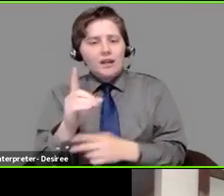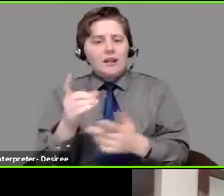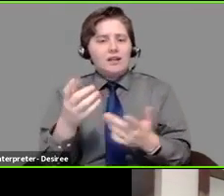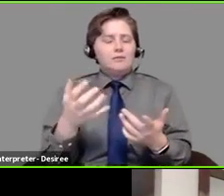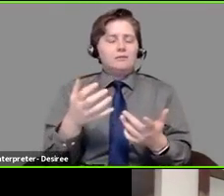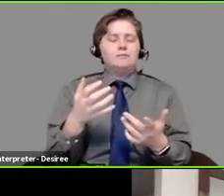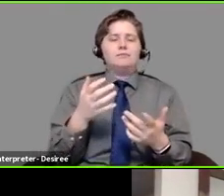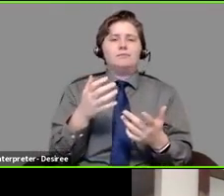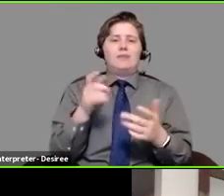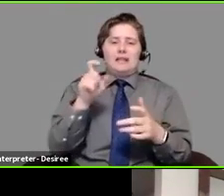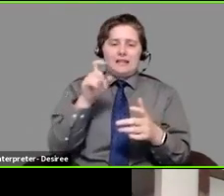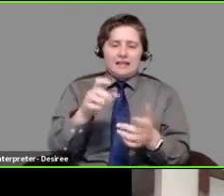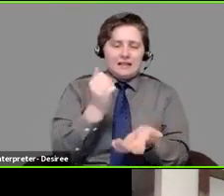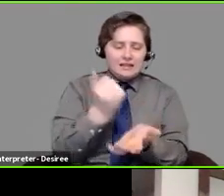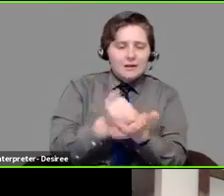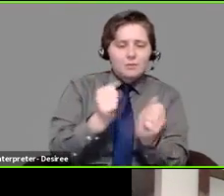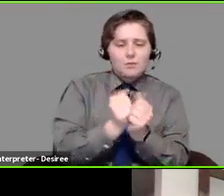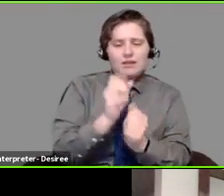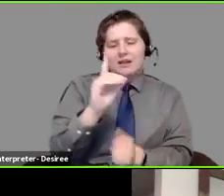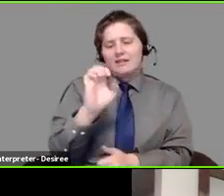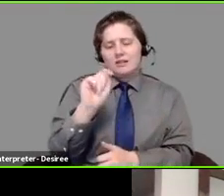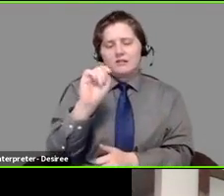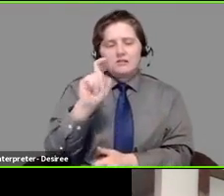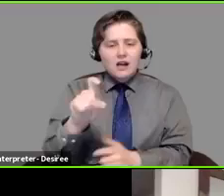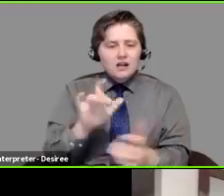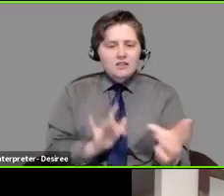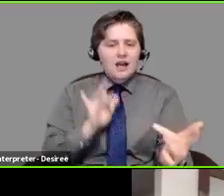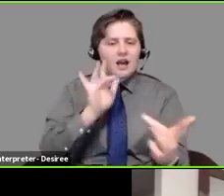needing detox services and outreach.